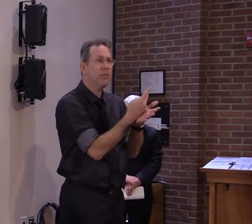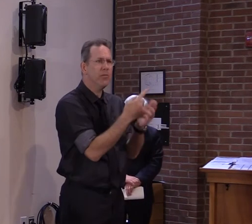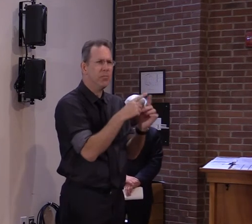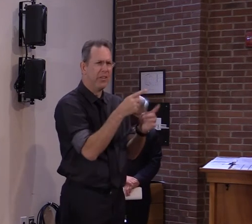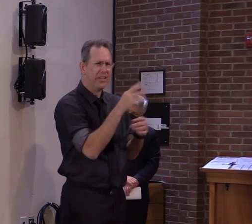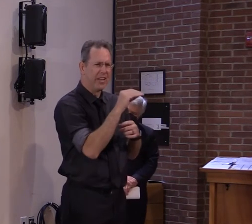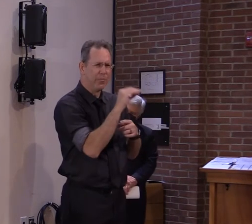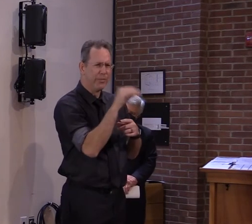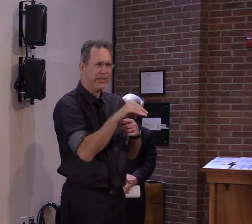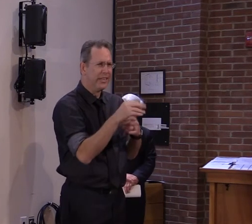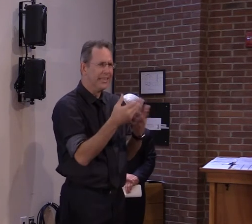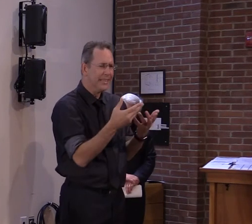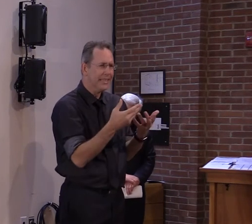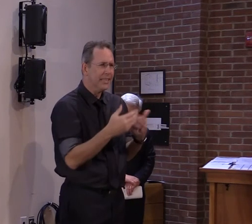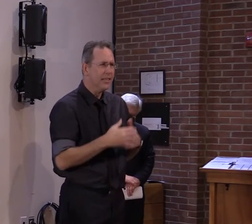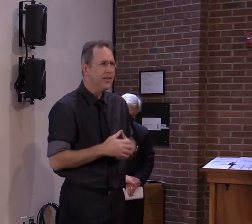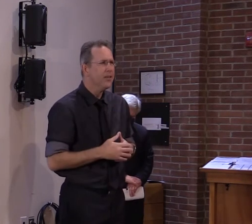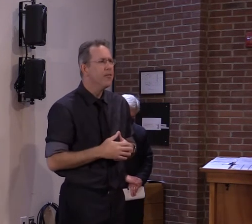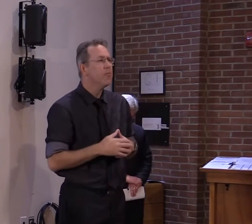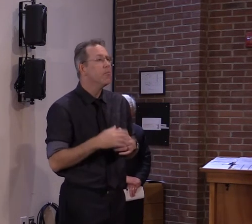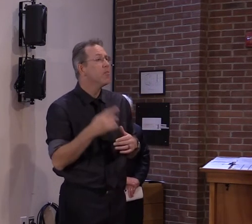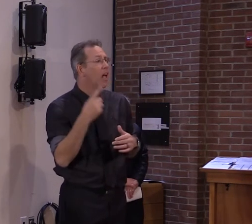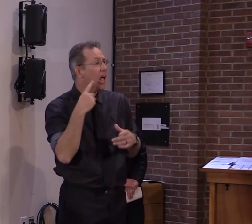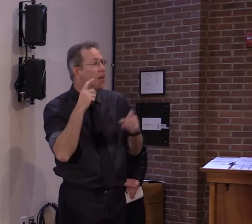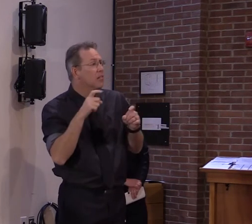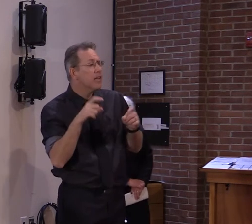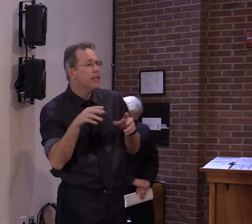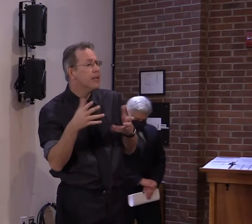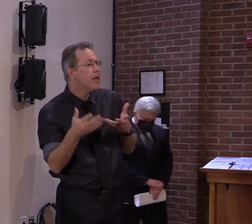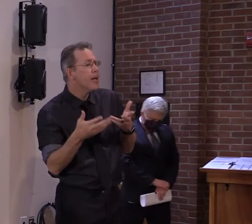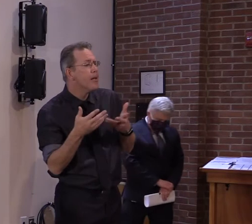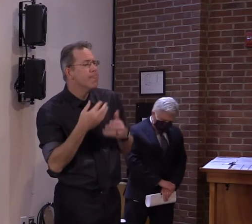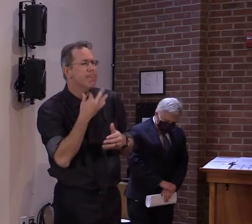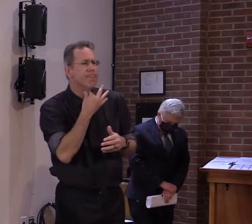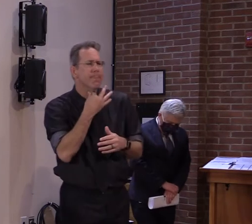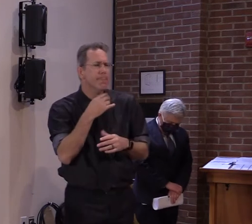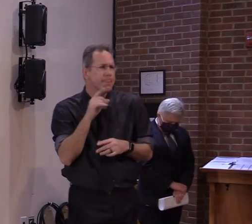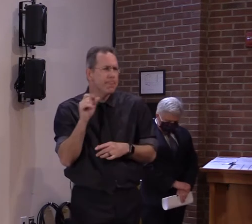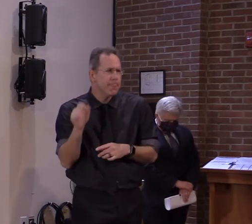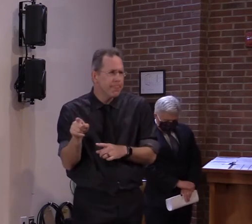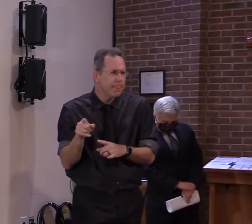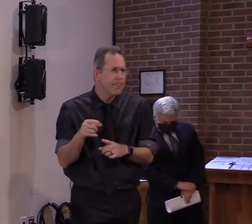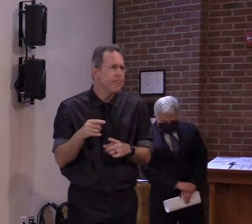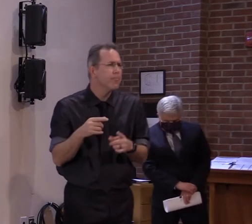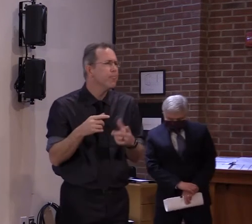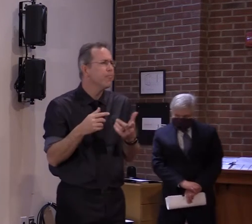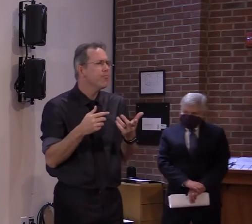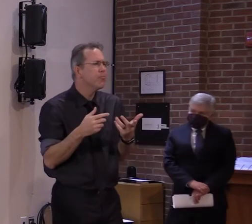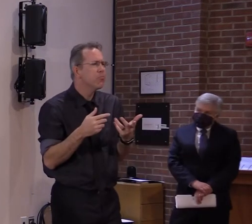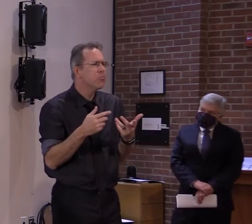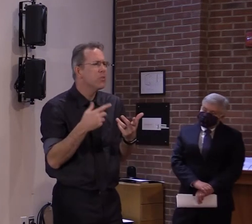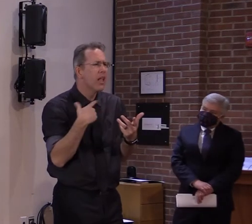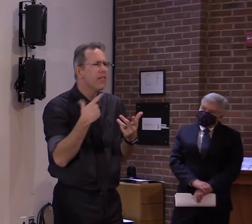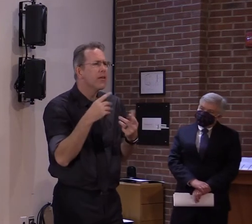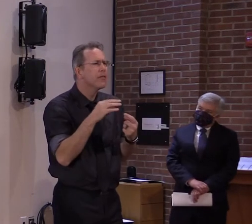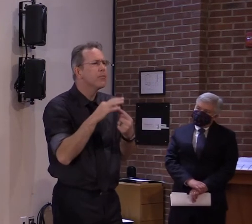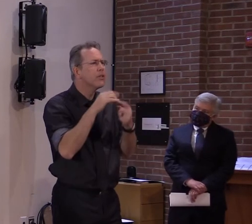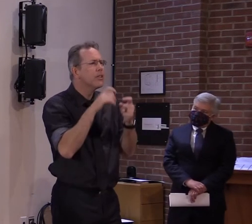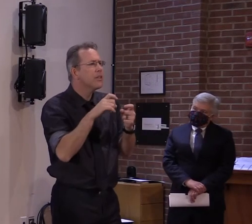serum test whether you had the whether you were in fact immune, or would you just have to live with the risk? That's my first